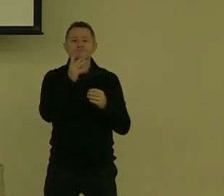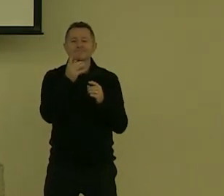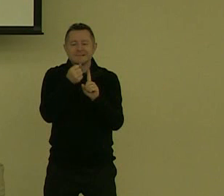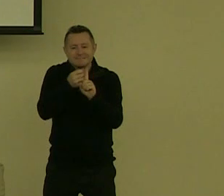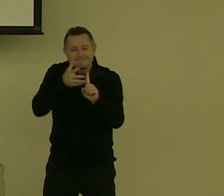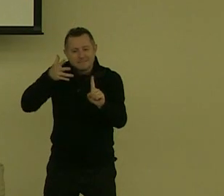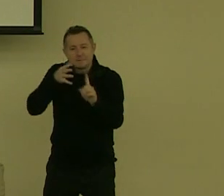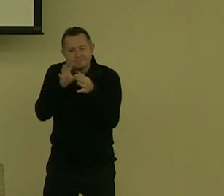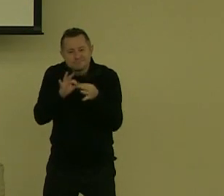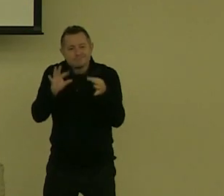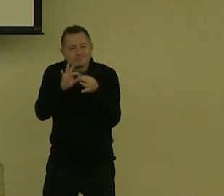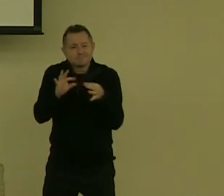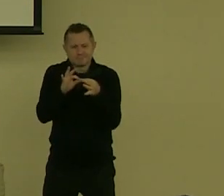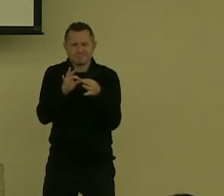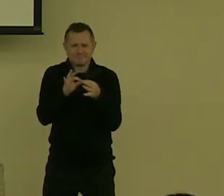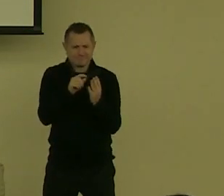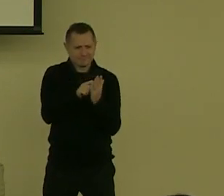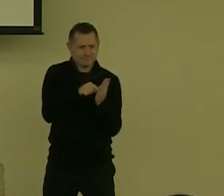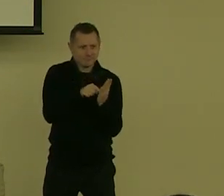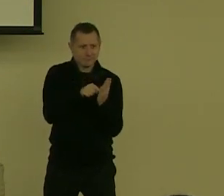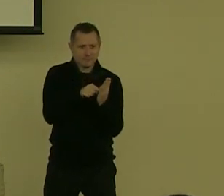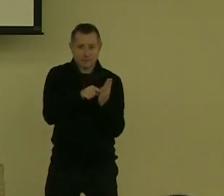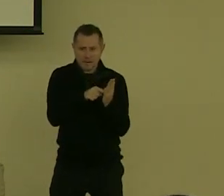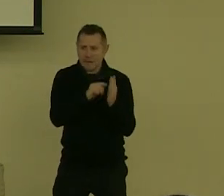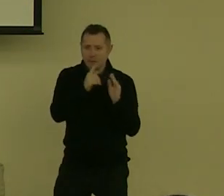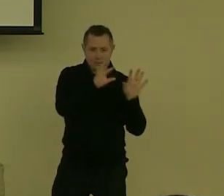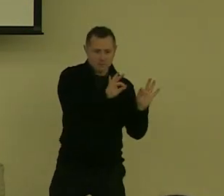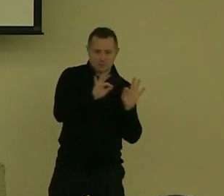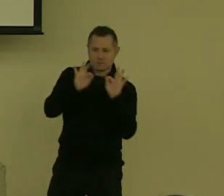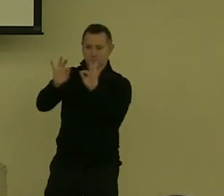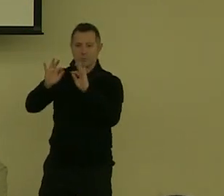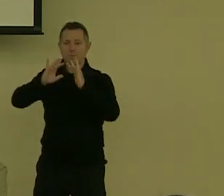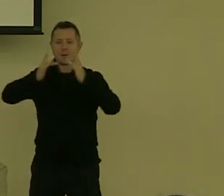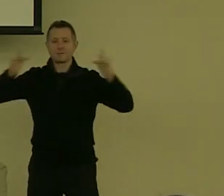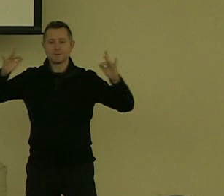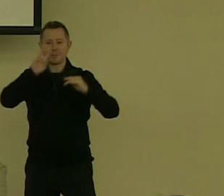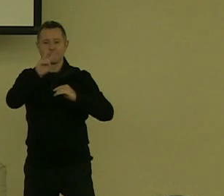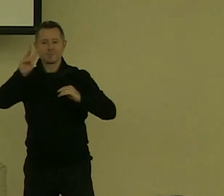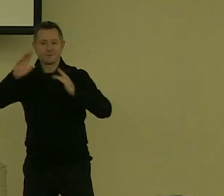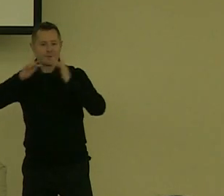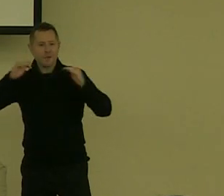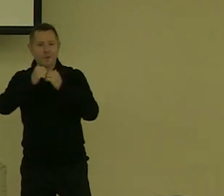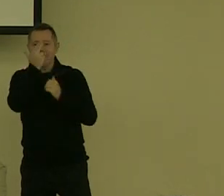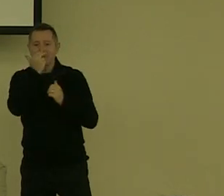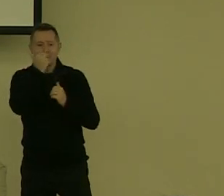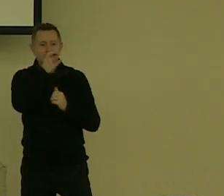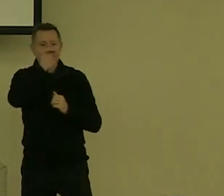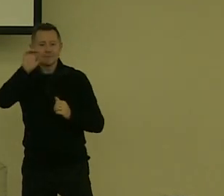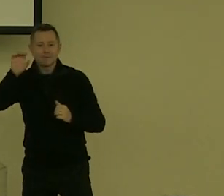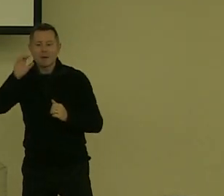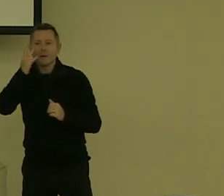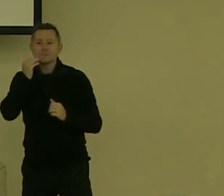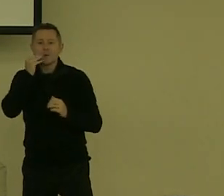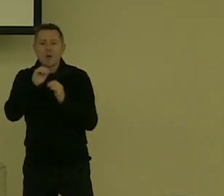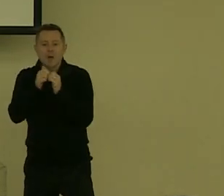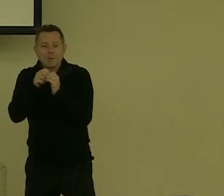Corman's recent online comic about her two birth experiences, which is so profoundly